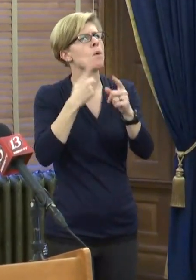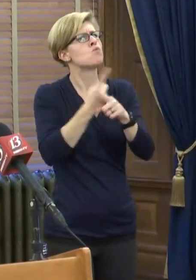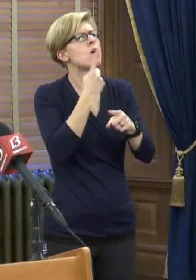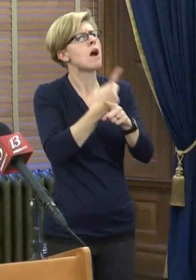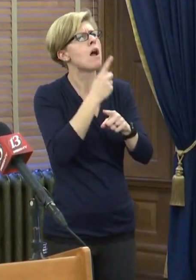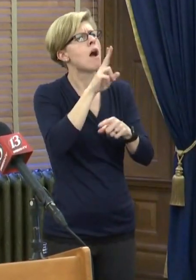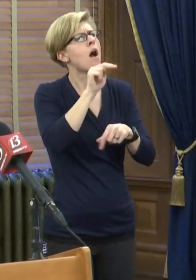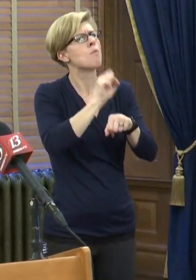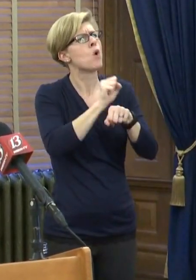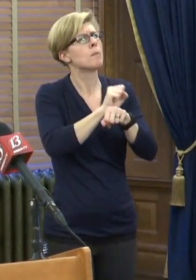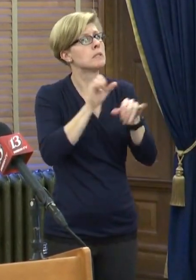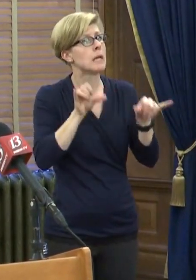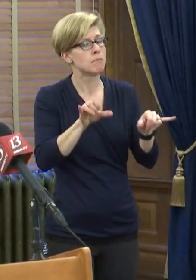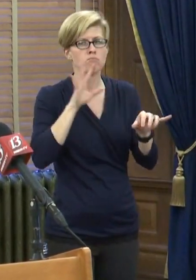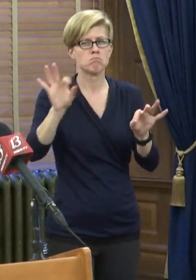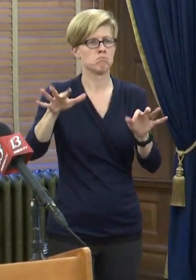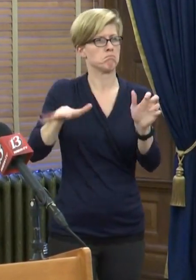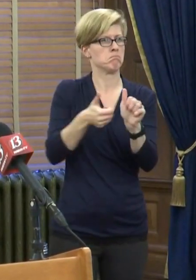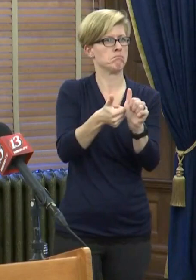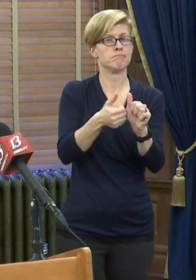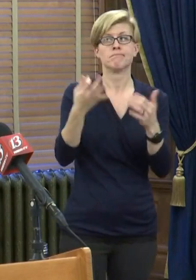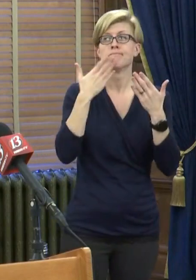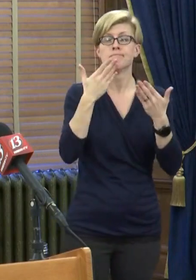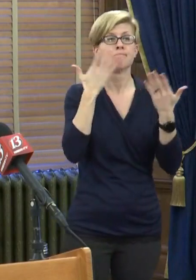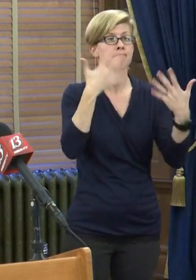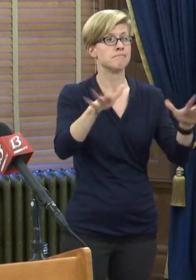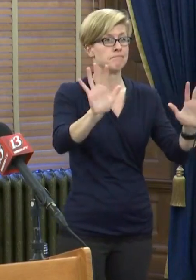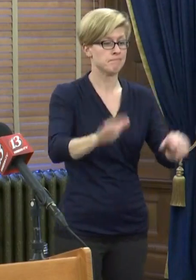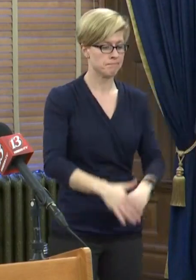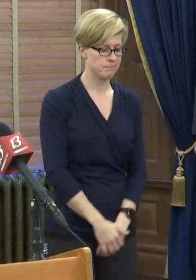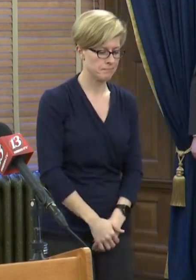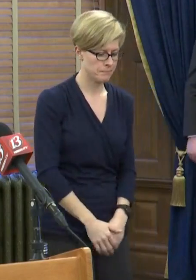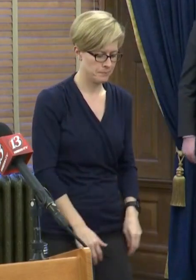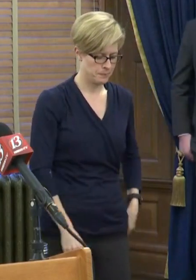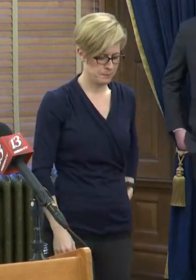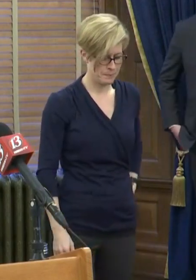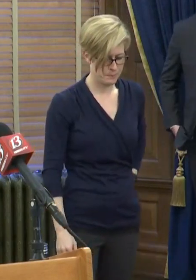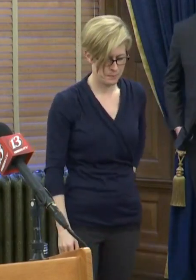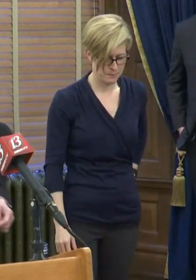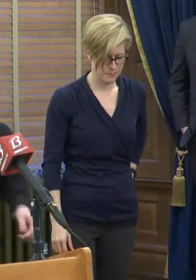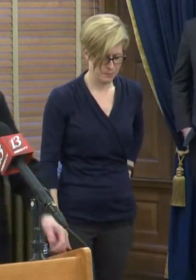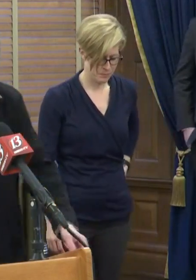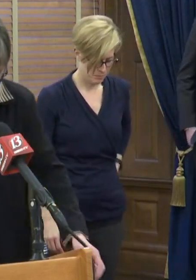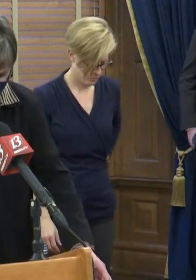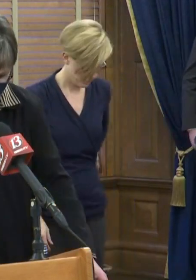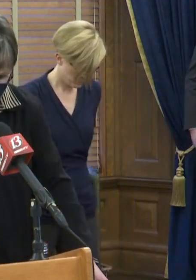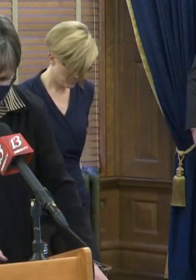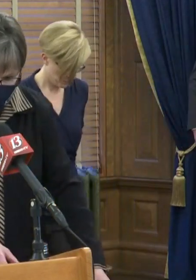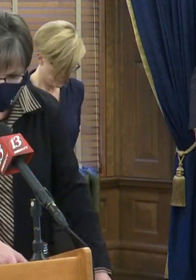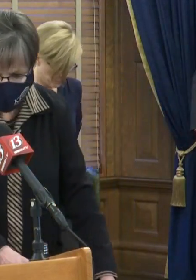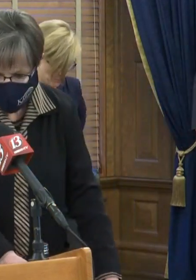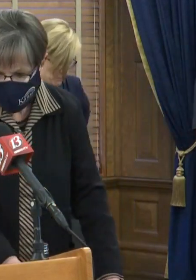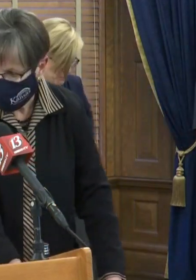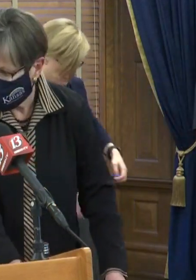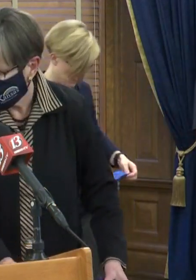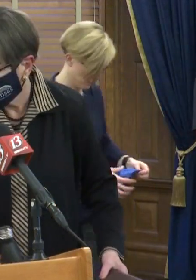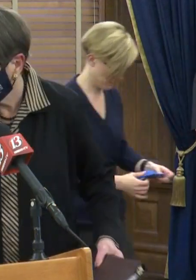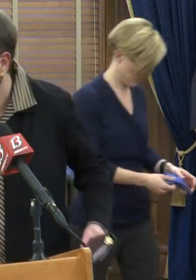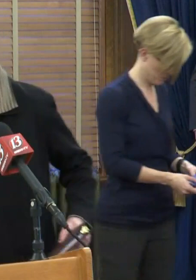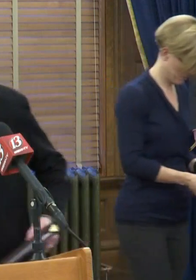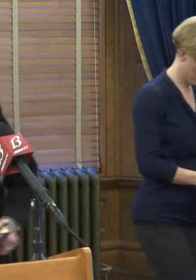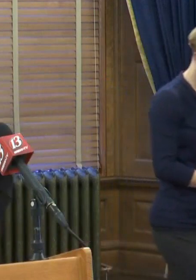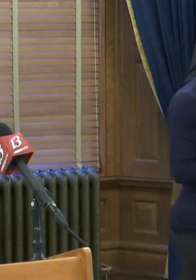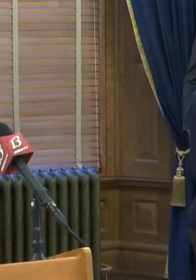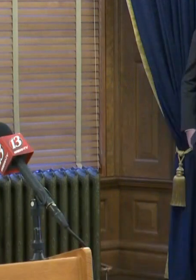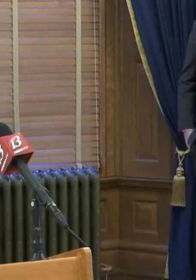program? regular unemployment is up to date. Thank you. Thank you very much.